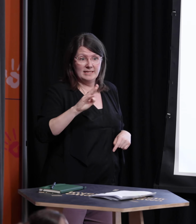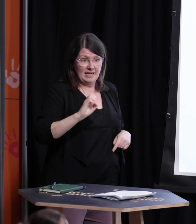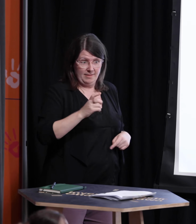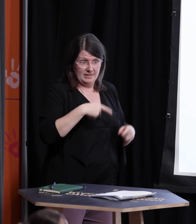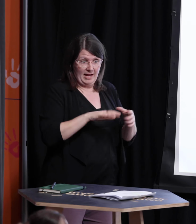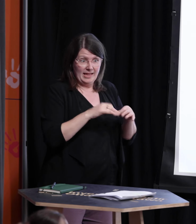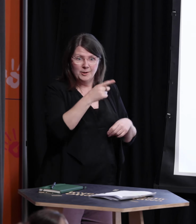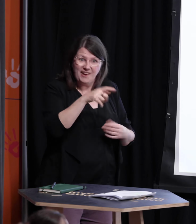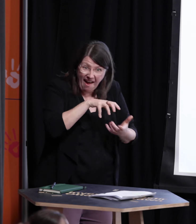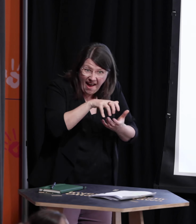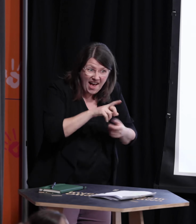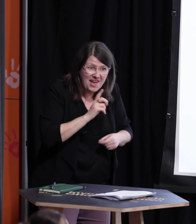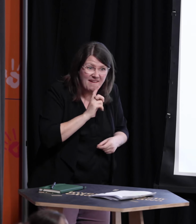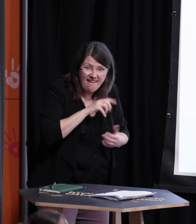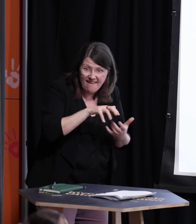Right?